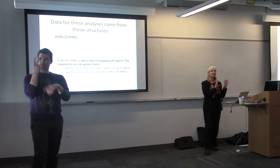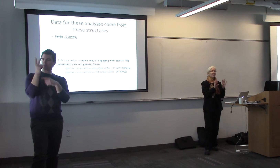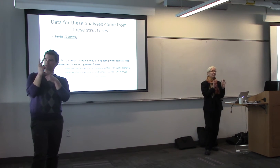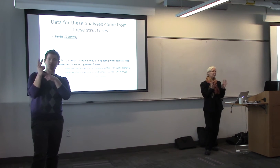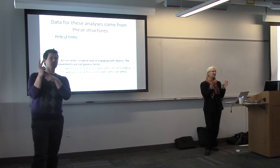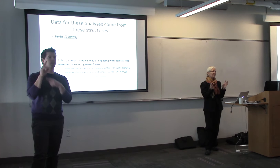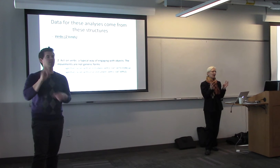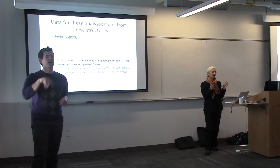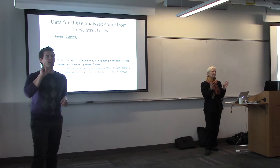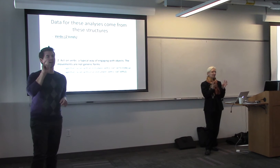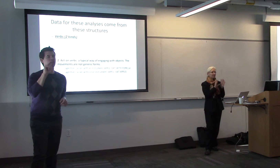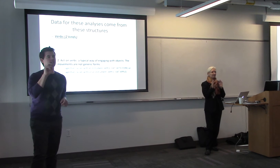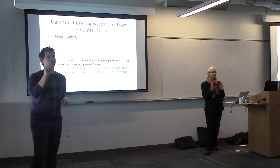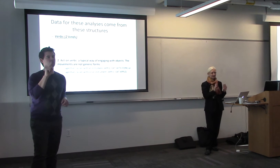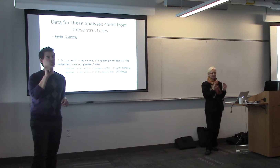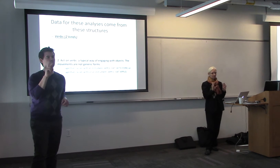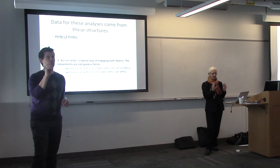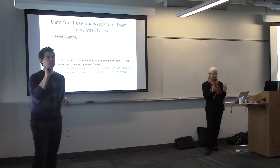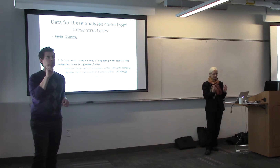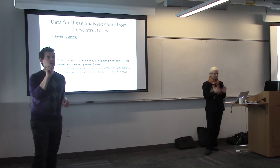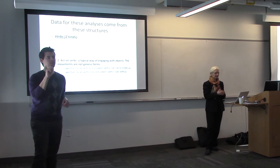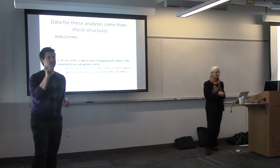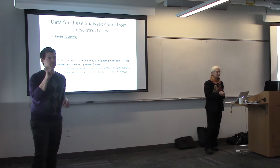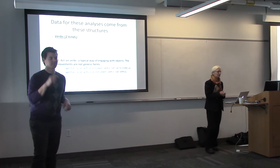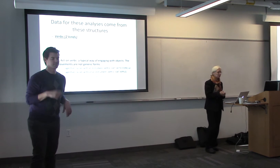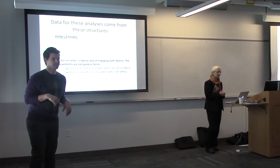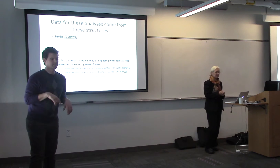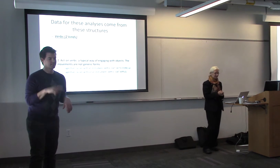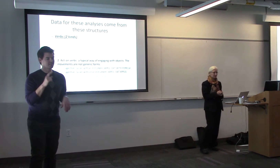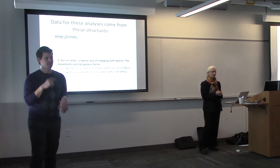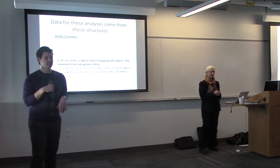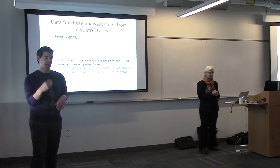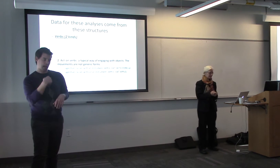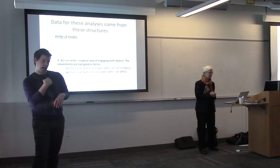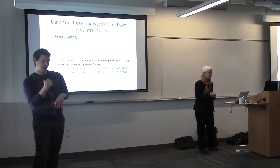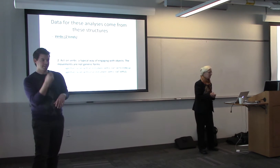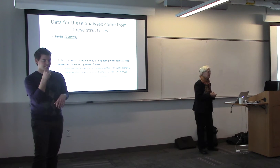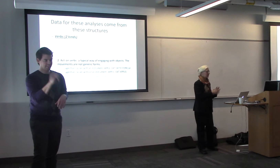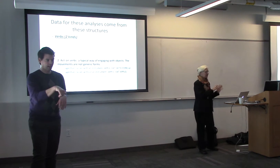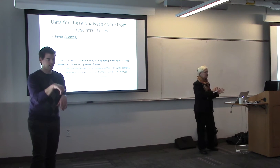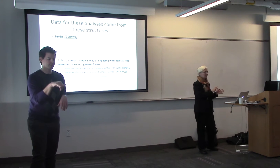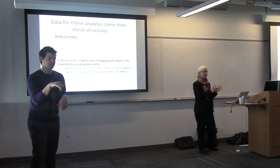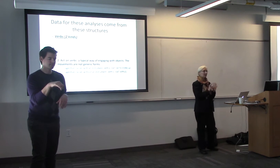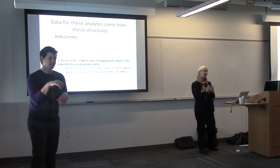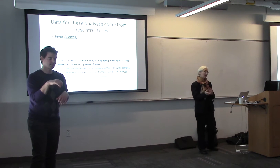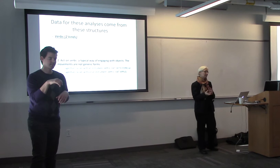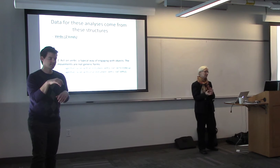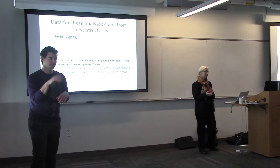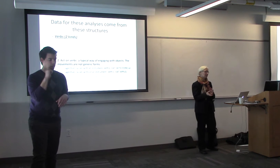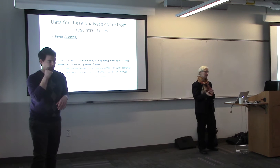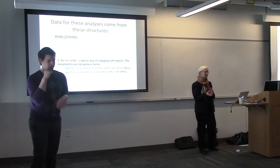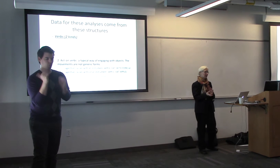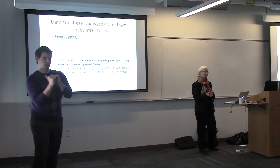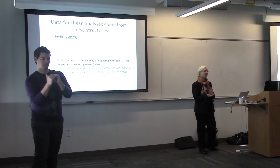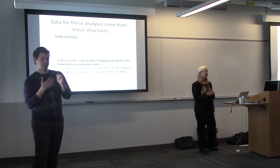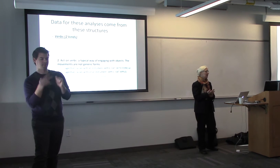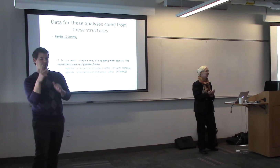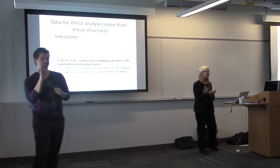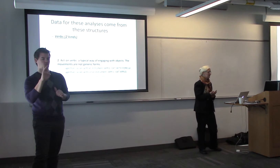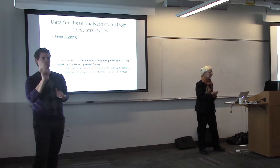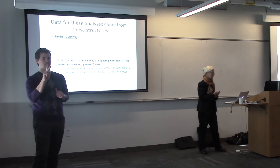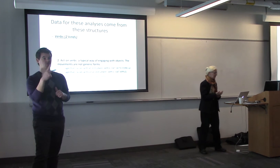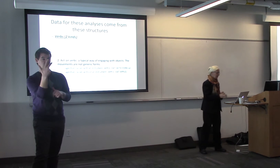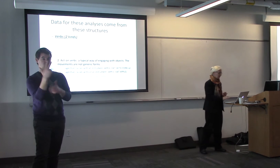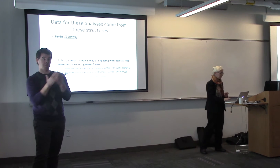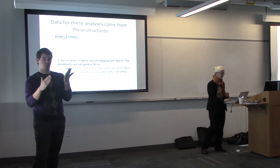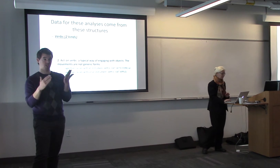some ways a three-place predicate instead of a two-place predicate. a subject and an object, a direct object,